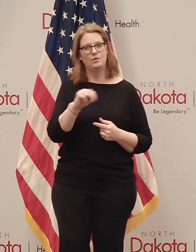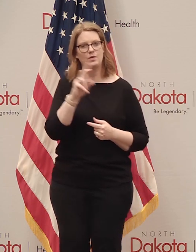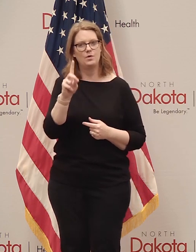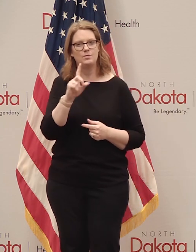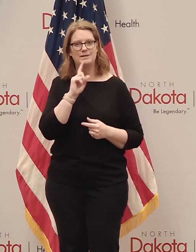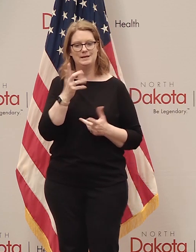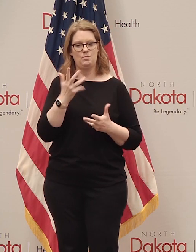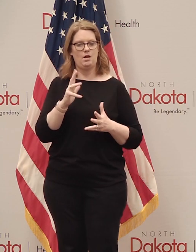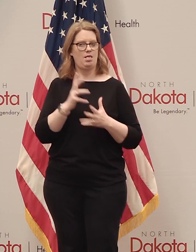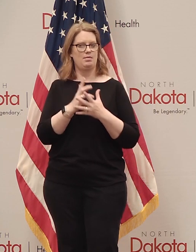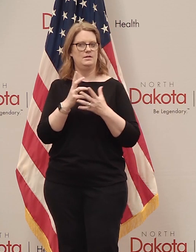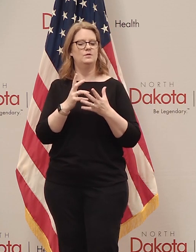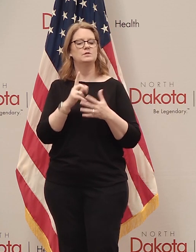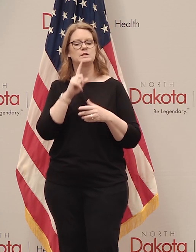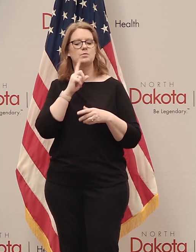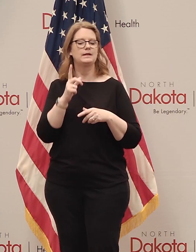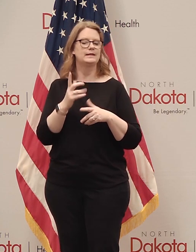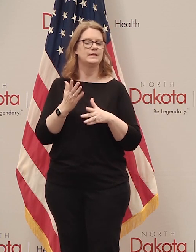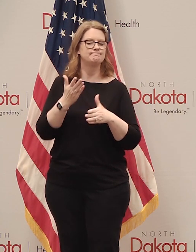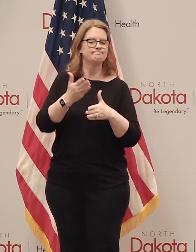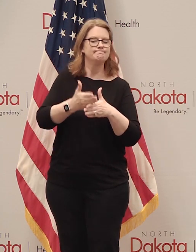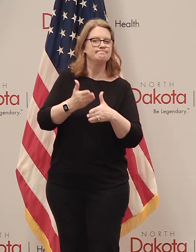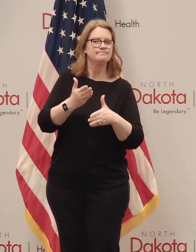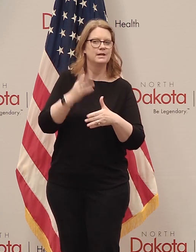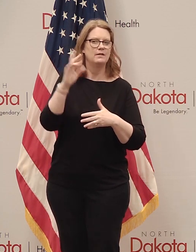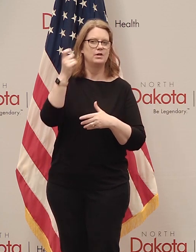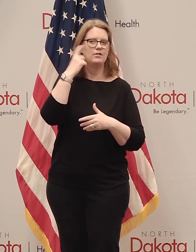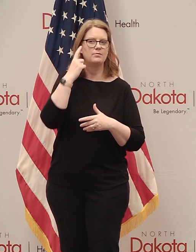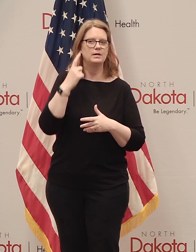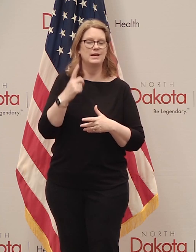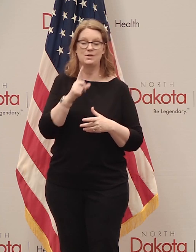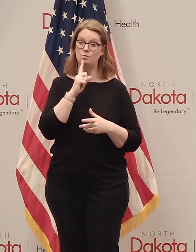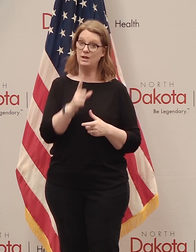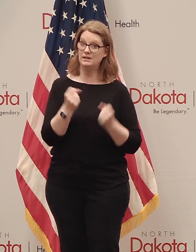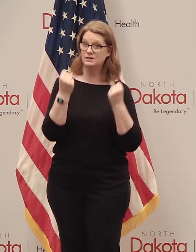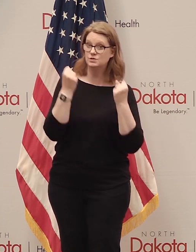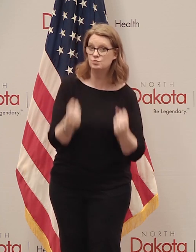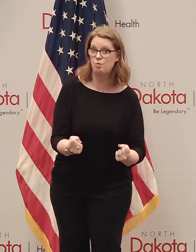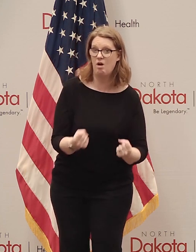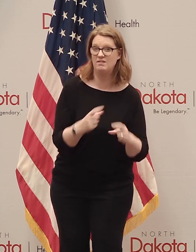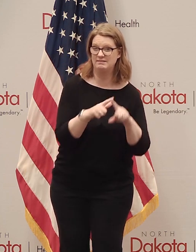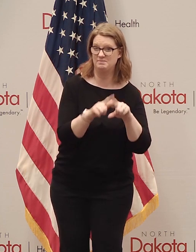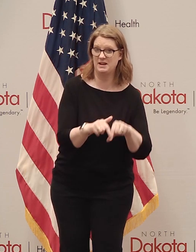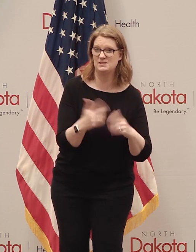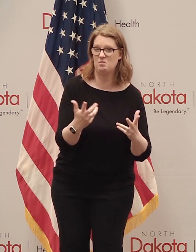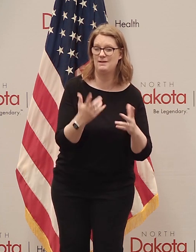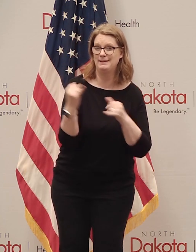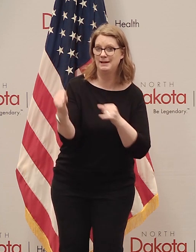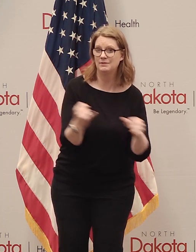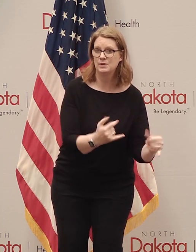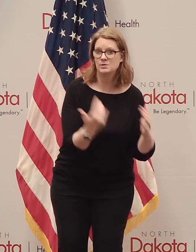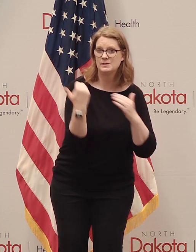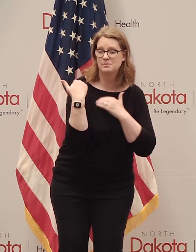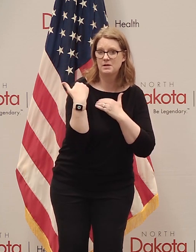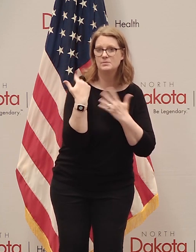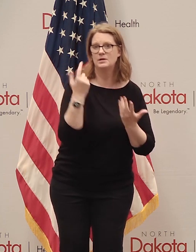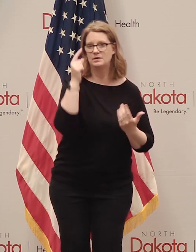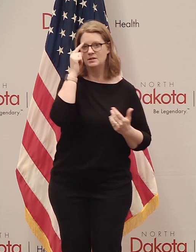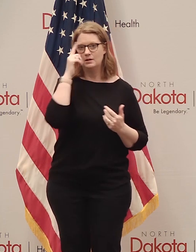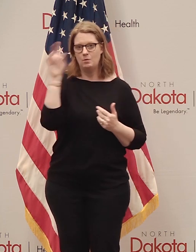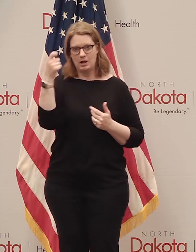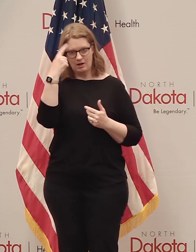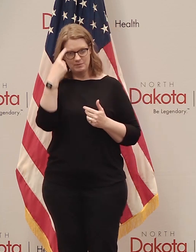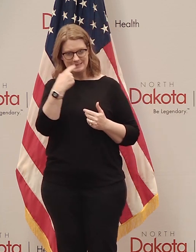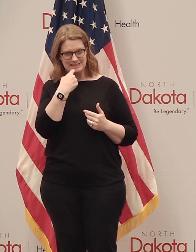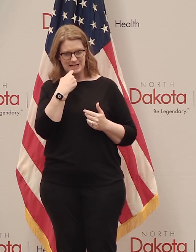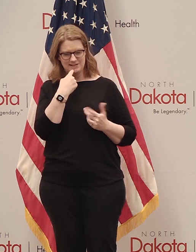touch of government and a strong reliance on individual responsibility. We all know that it's not what government says, it's what